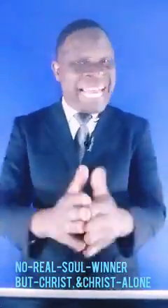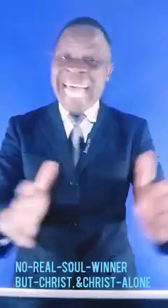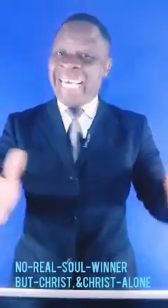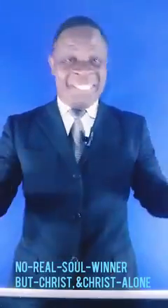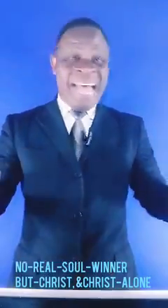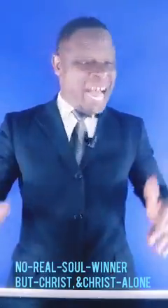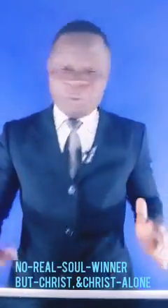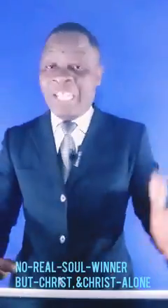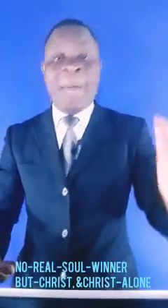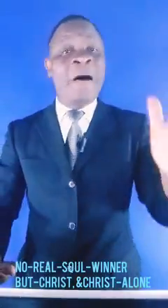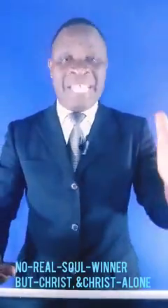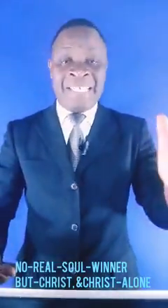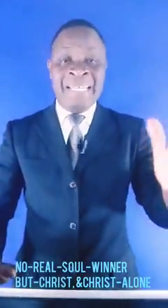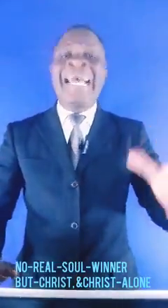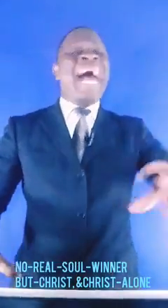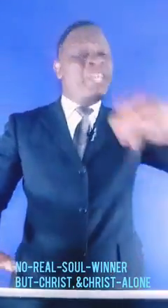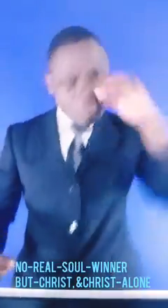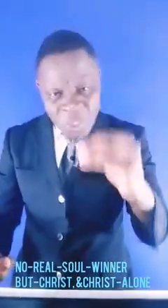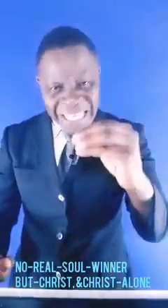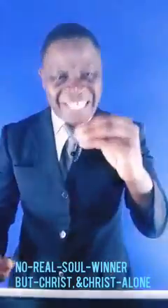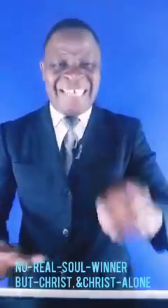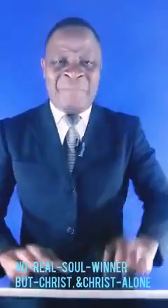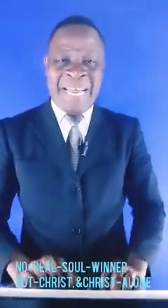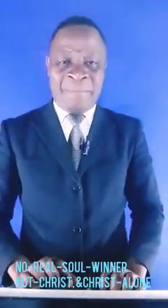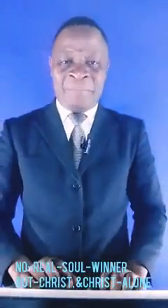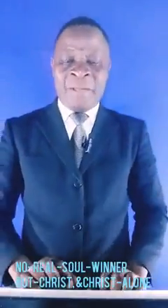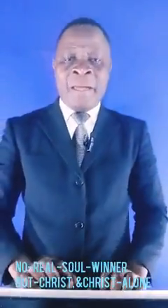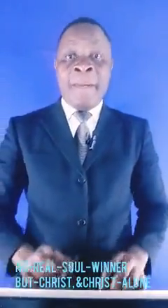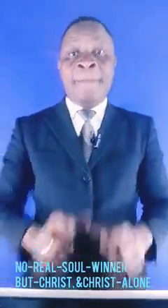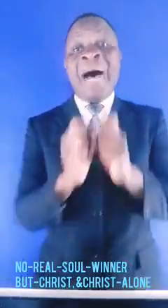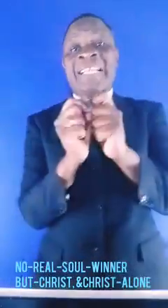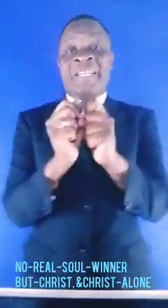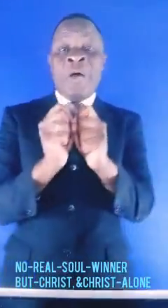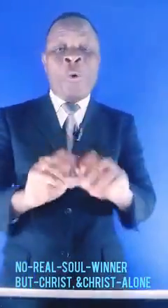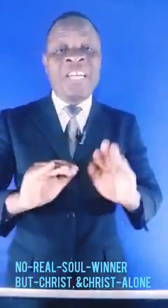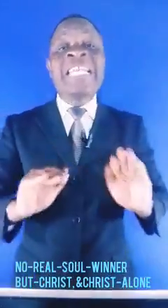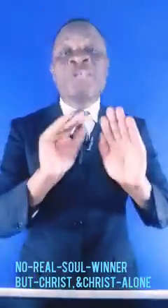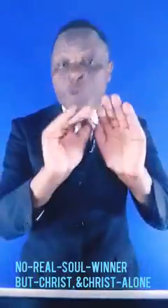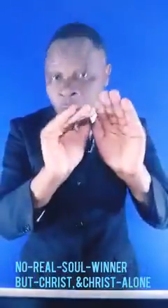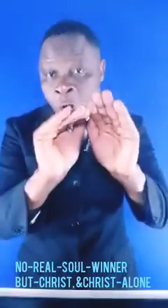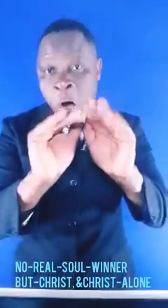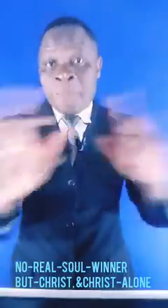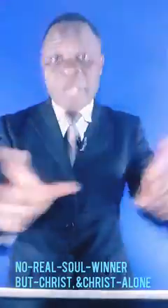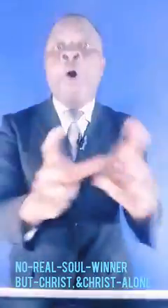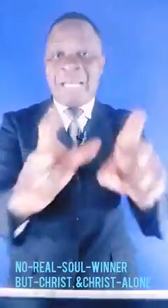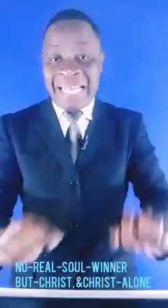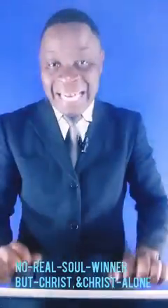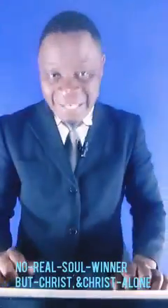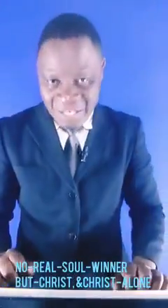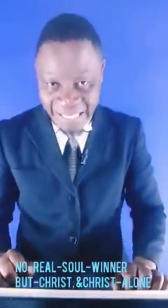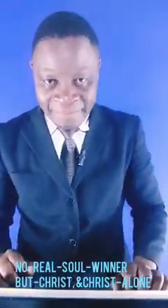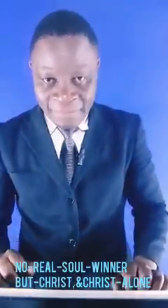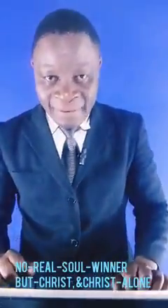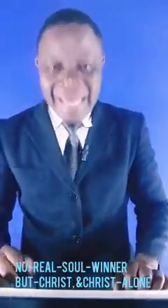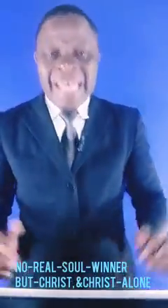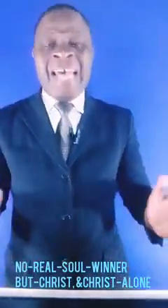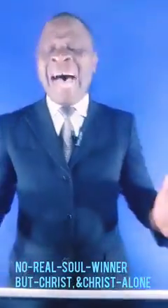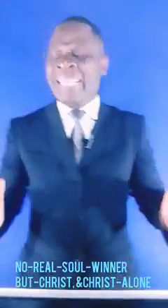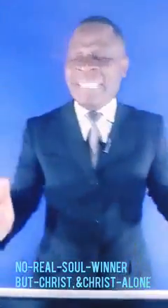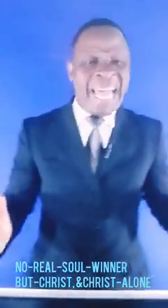like it. I preach about it. I use that same term. But we need to grow beyond that understanding. Yeah, the term